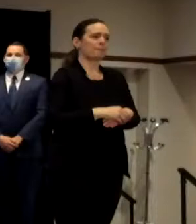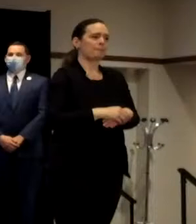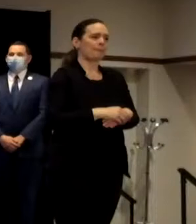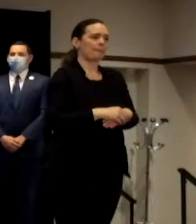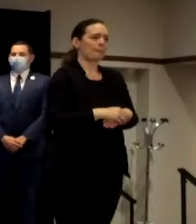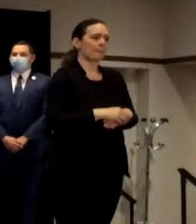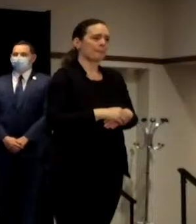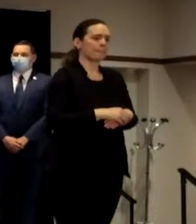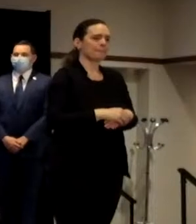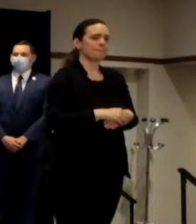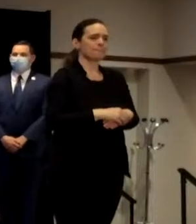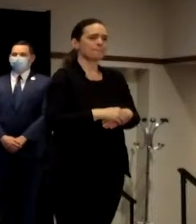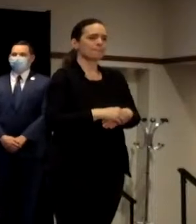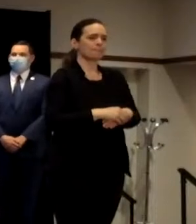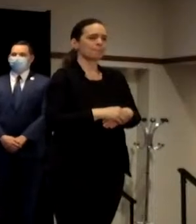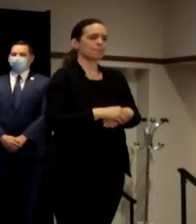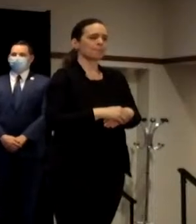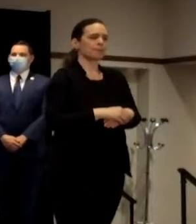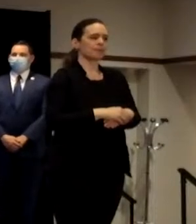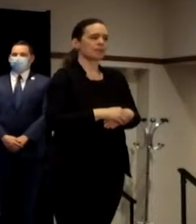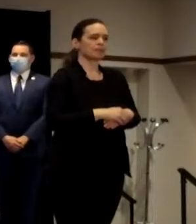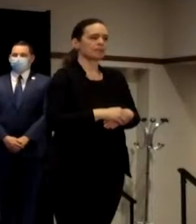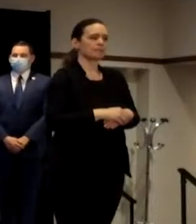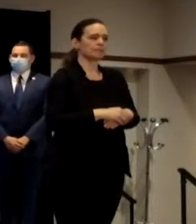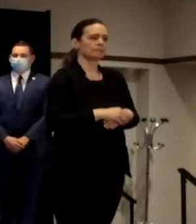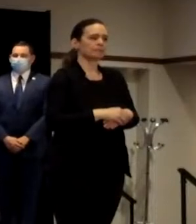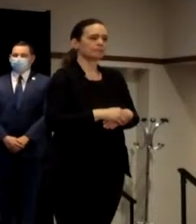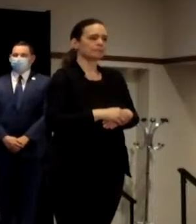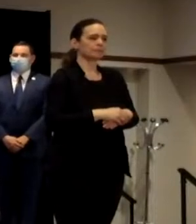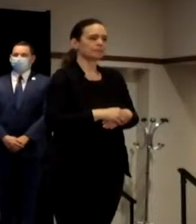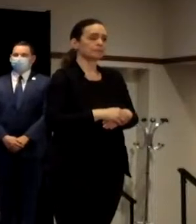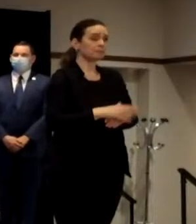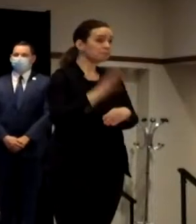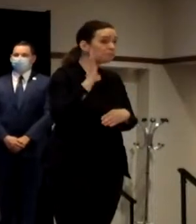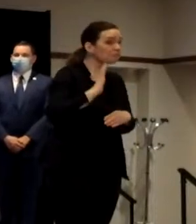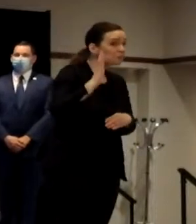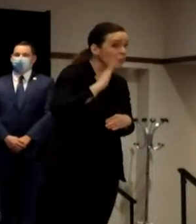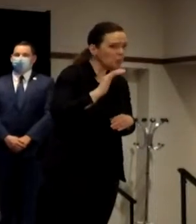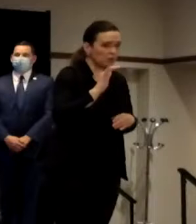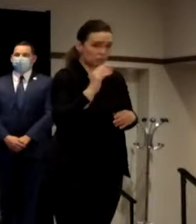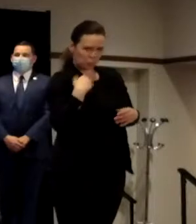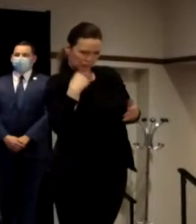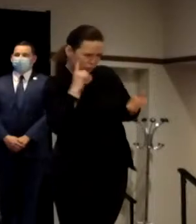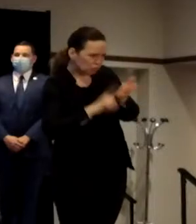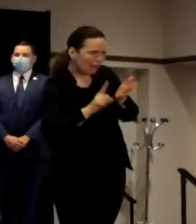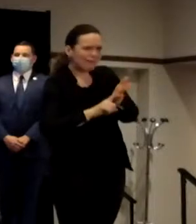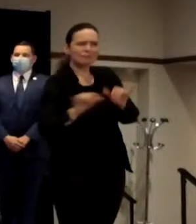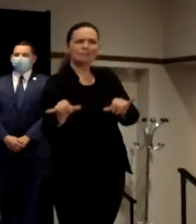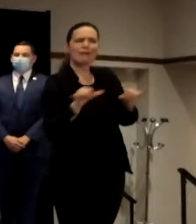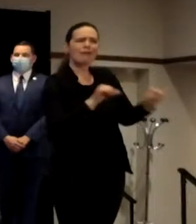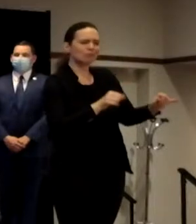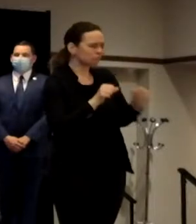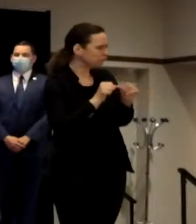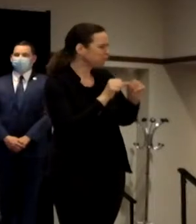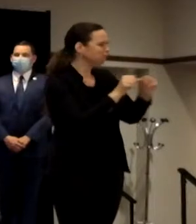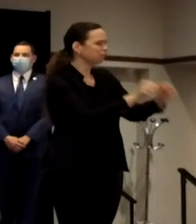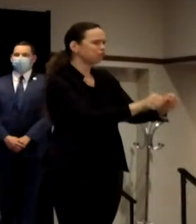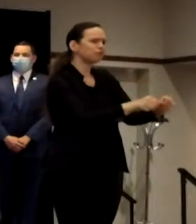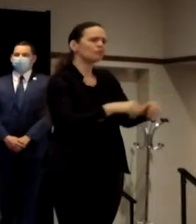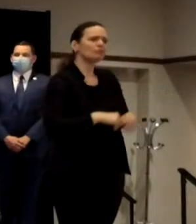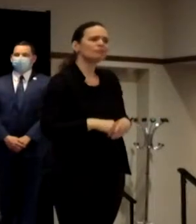they approaching are they at the same way they were before. That community, when we had the cumulative